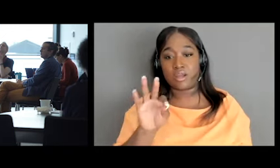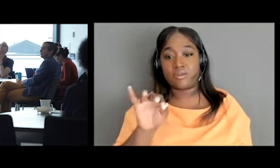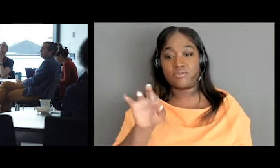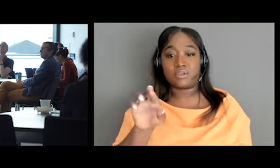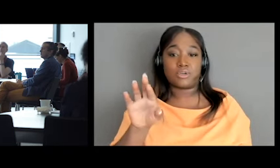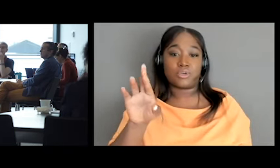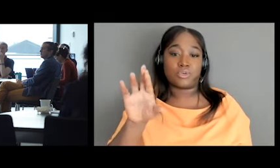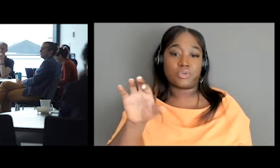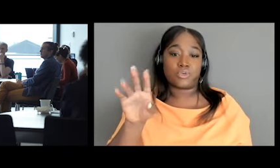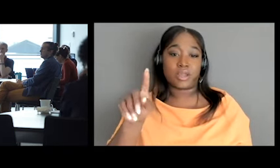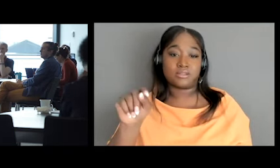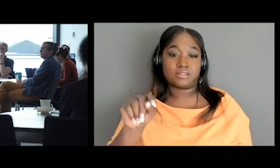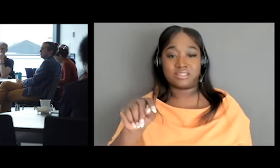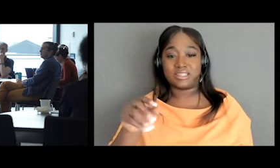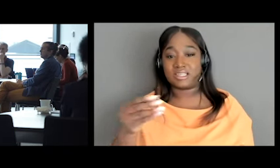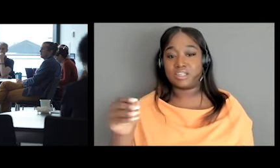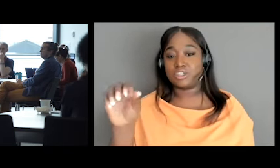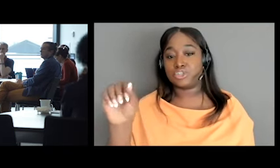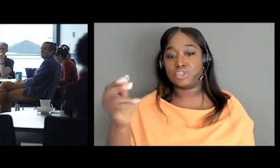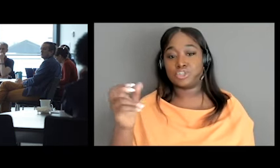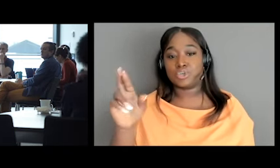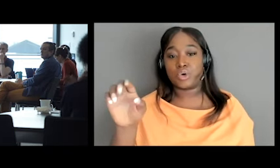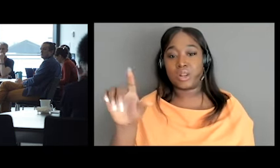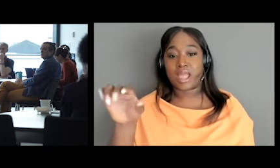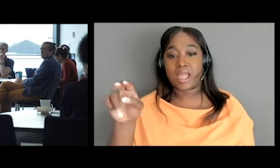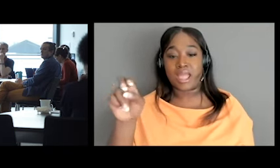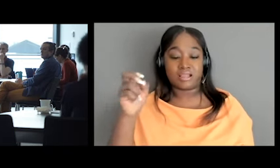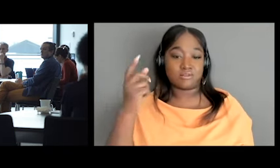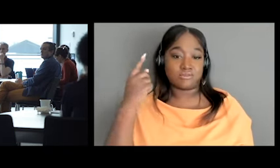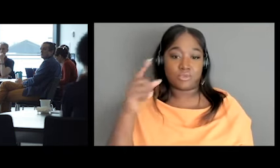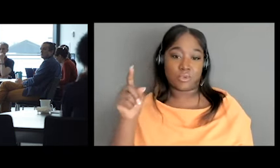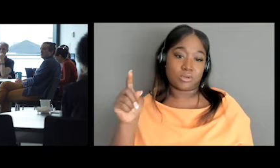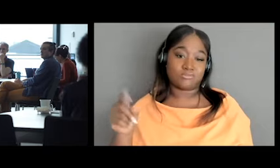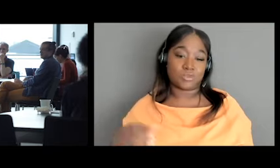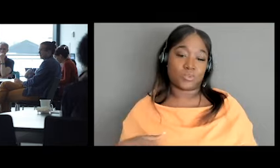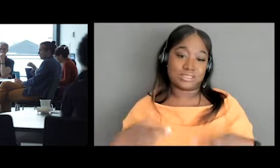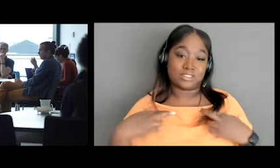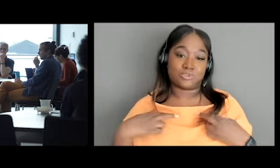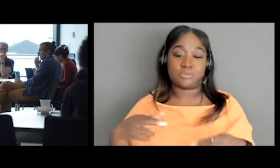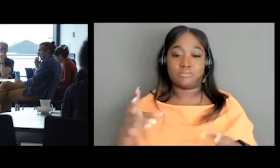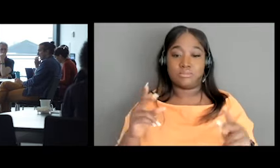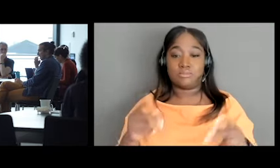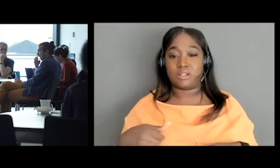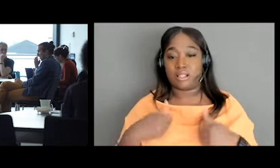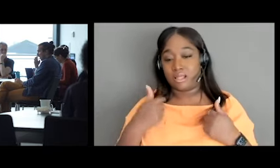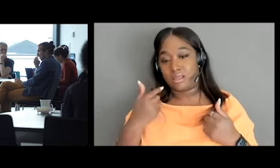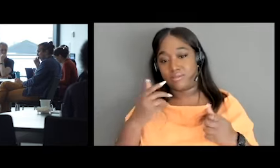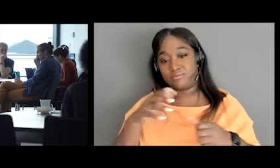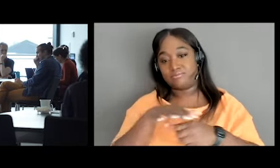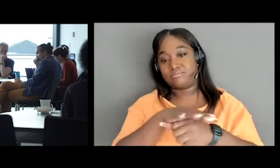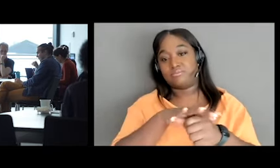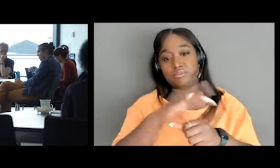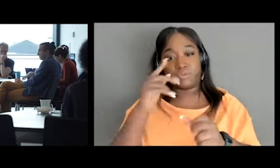severe disabilities. And so I have anecdotally, which we know is maybe bad